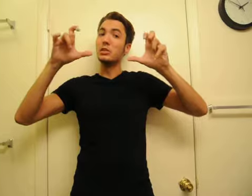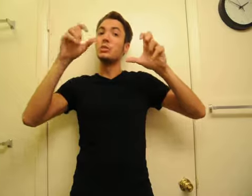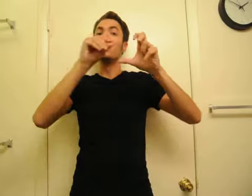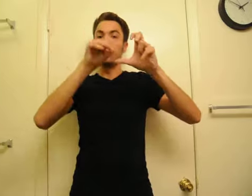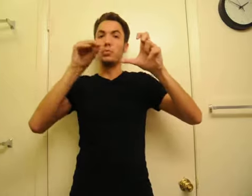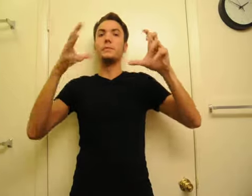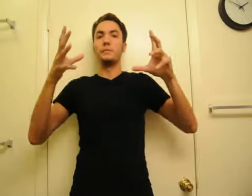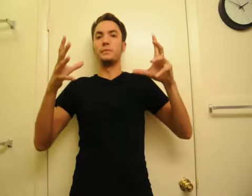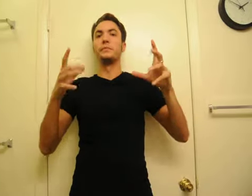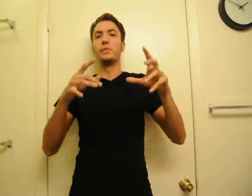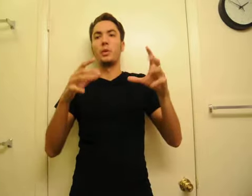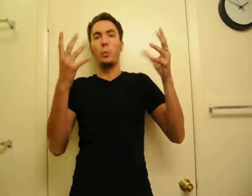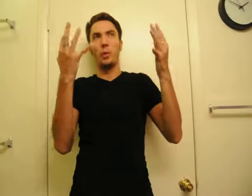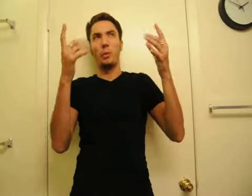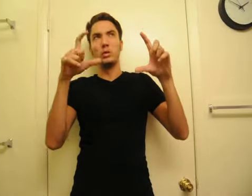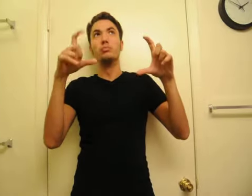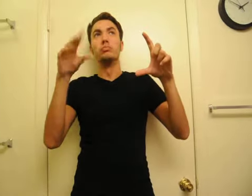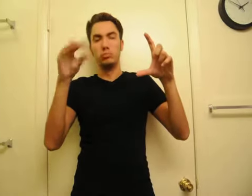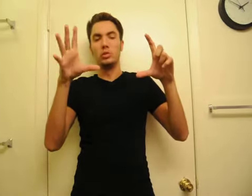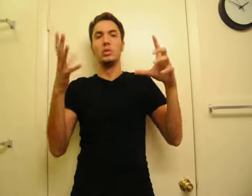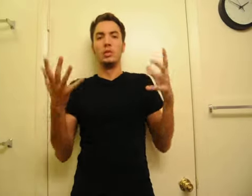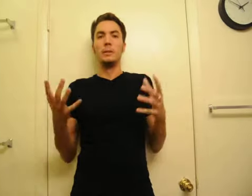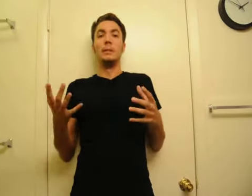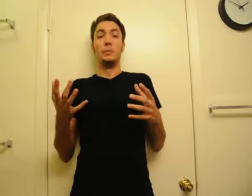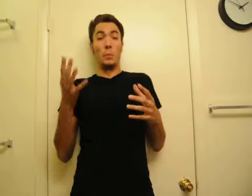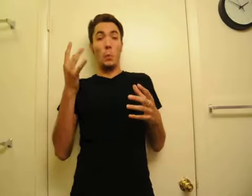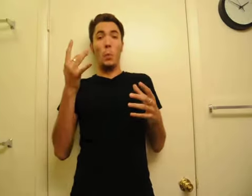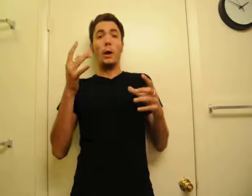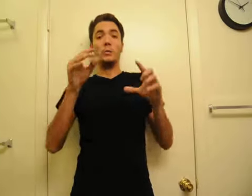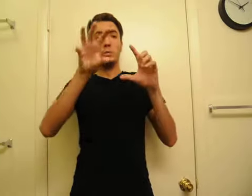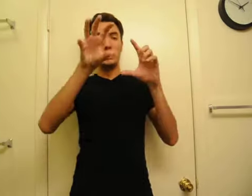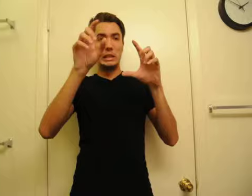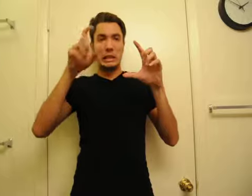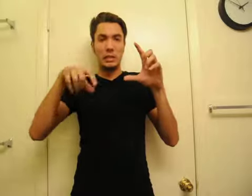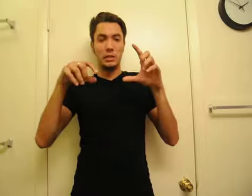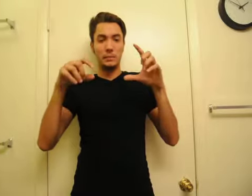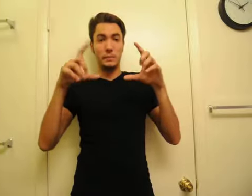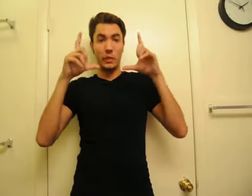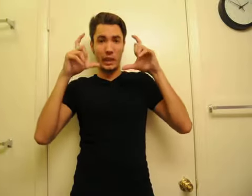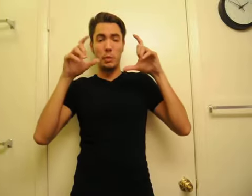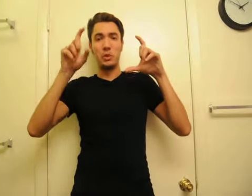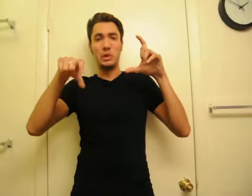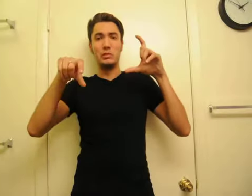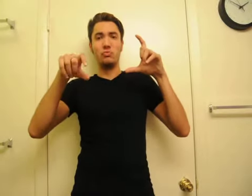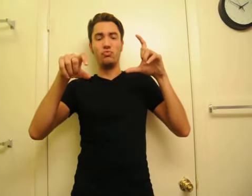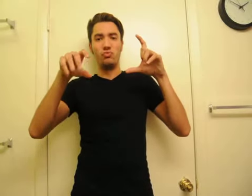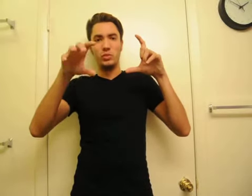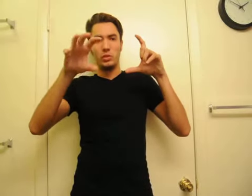So that's because the camera needs time to calculate the focus and exposure. But if you pre-focus with a half press, leave your finger